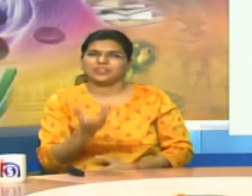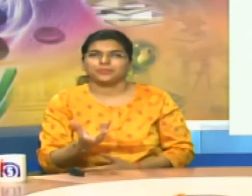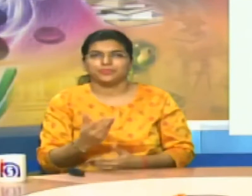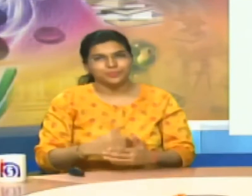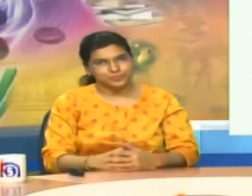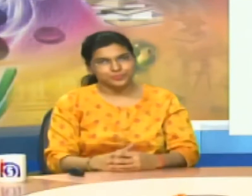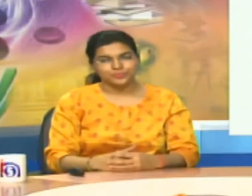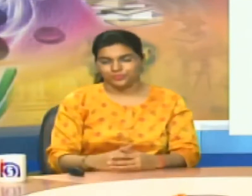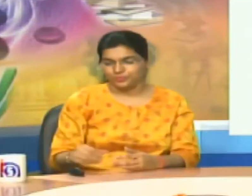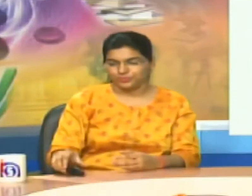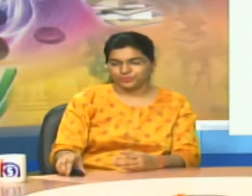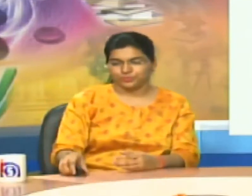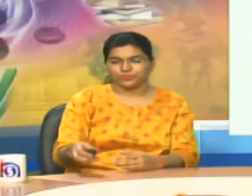number of sheets.